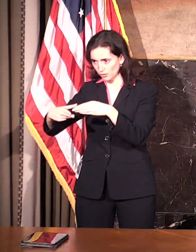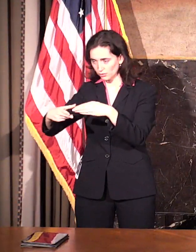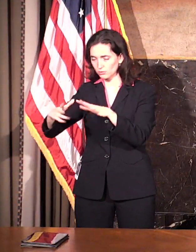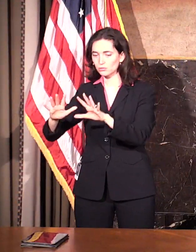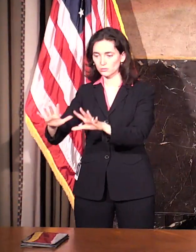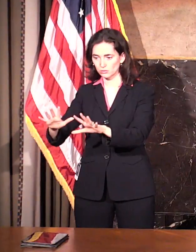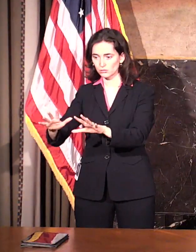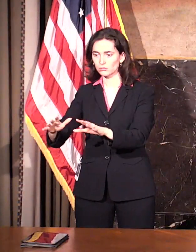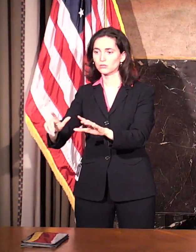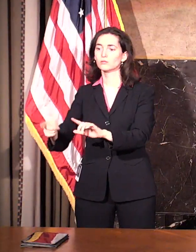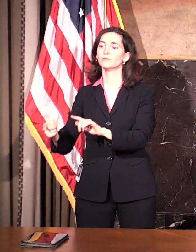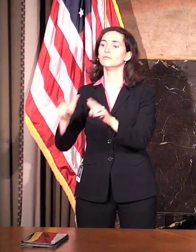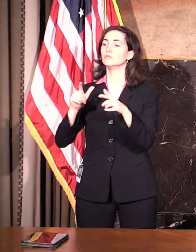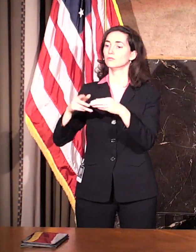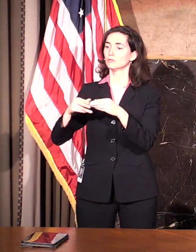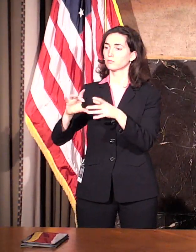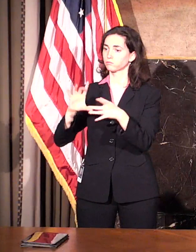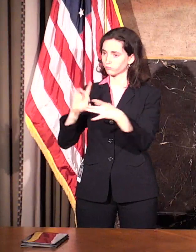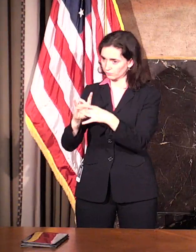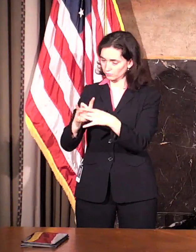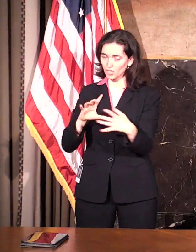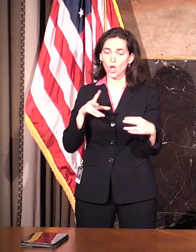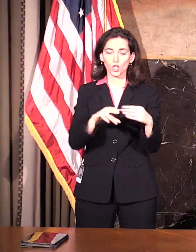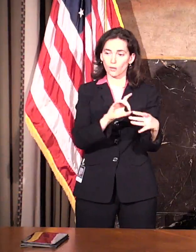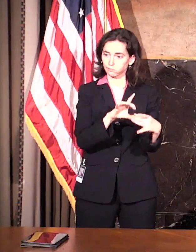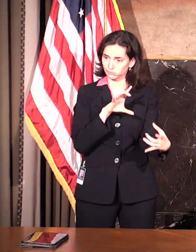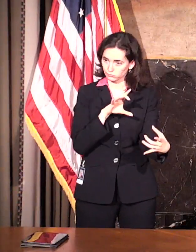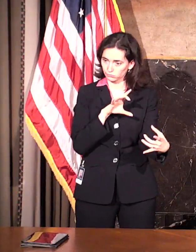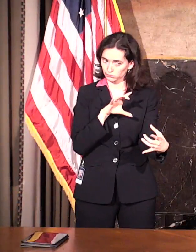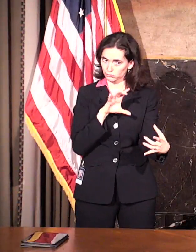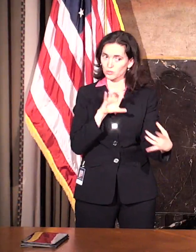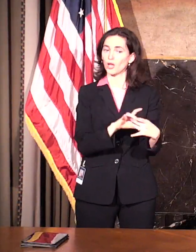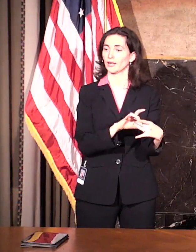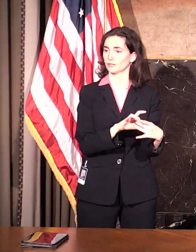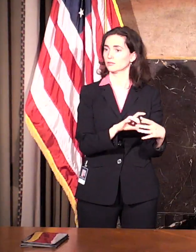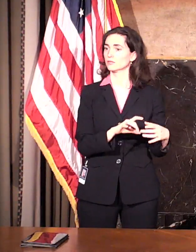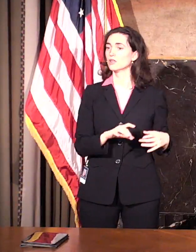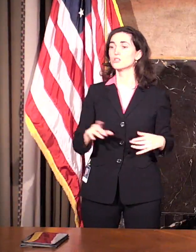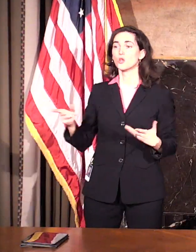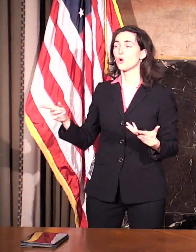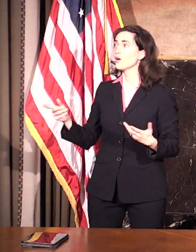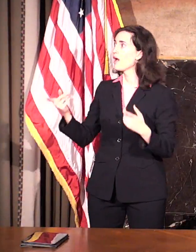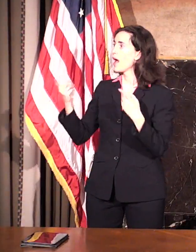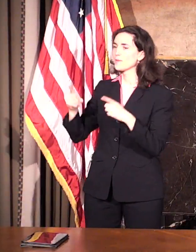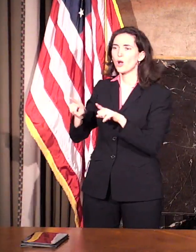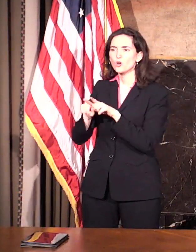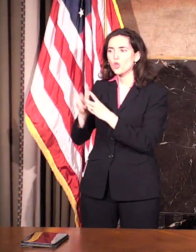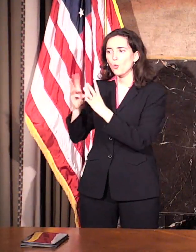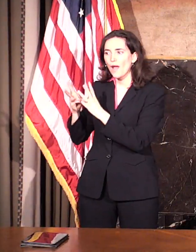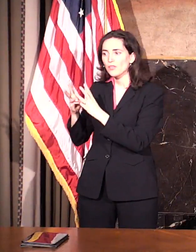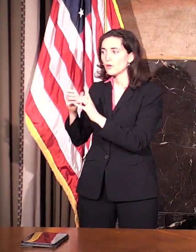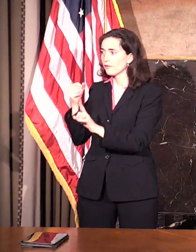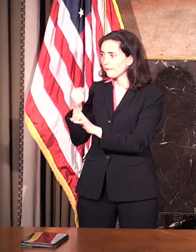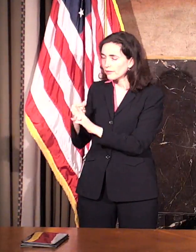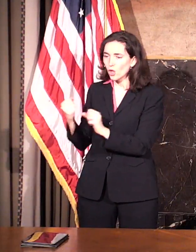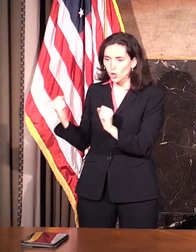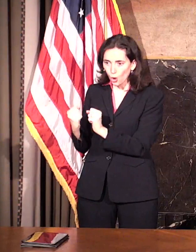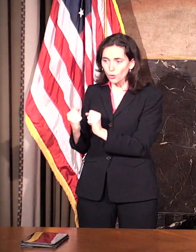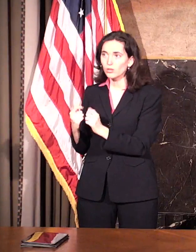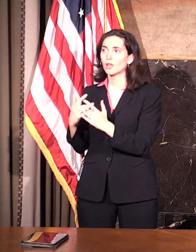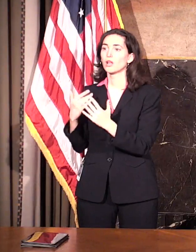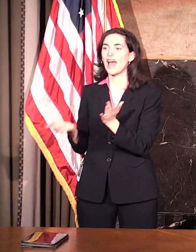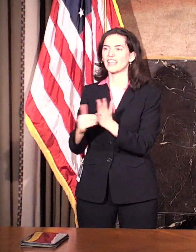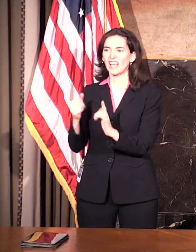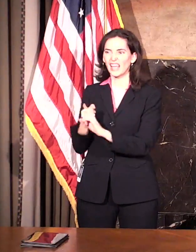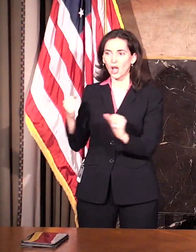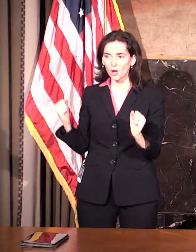weather systems coming at us. And so what they did, they didn't have a choice. They had to do it. It was the right thing to do